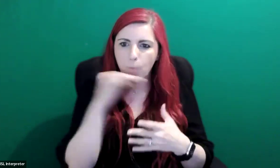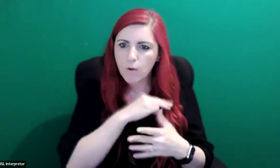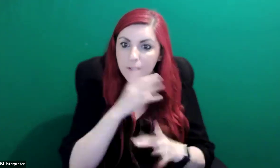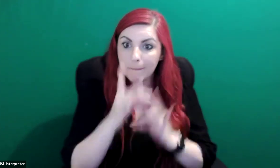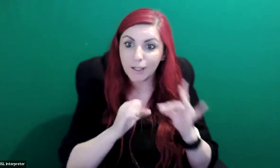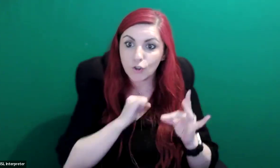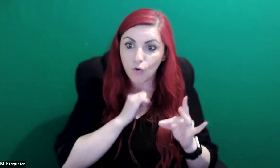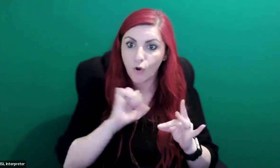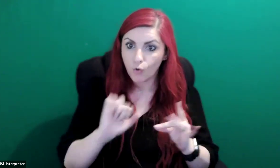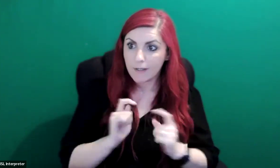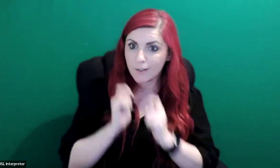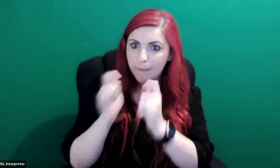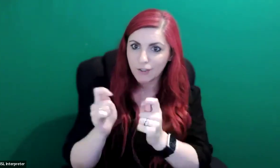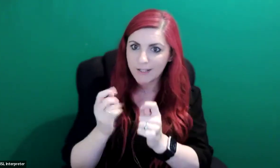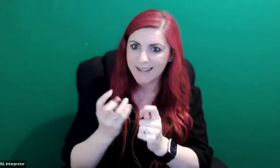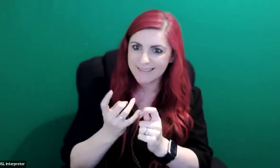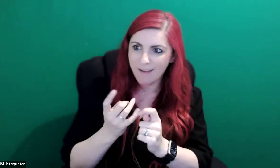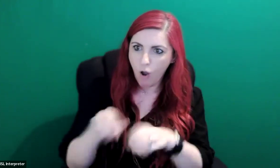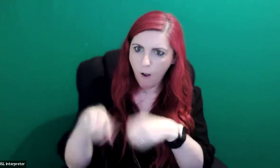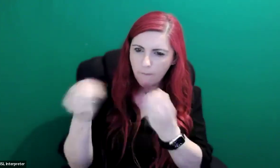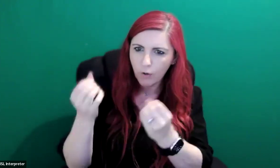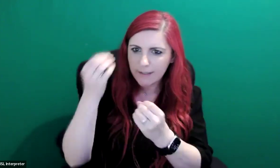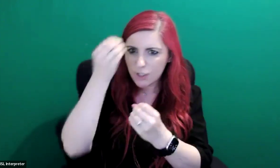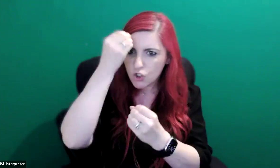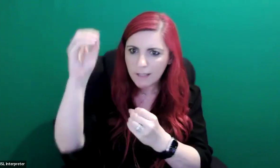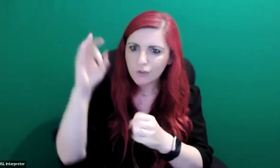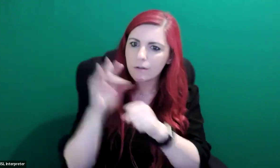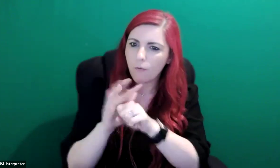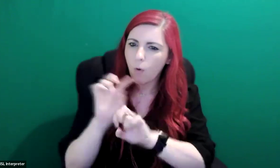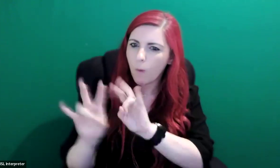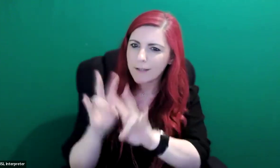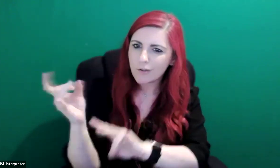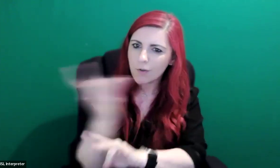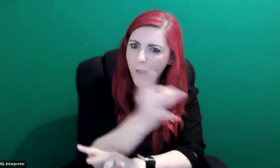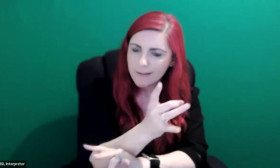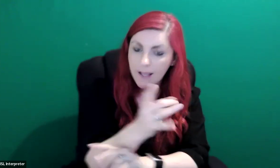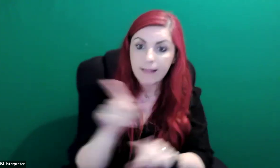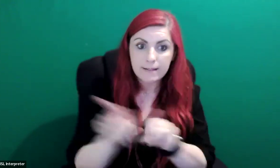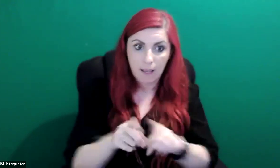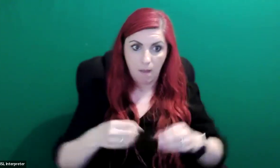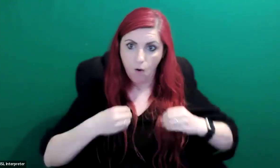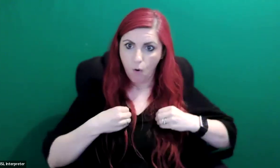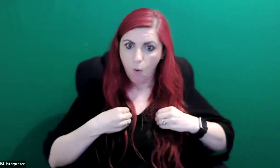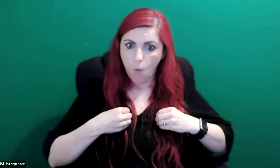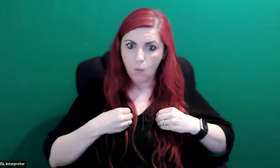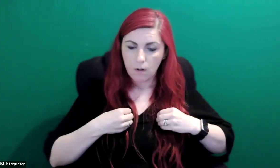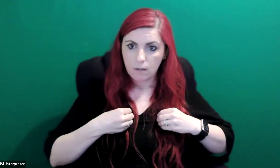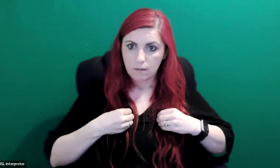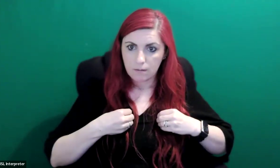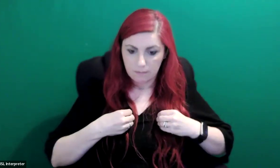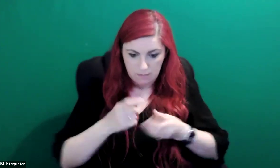providing reasons and evidence. And in our own submission, we're particularly interested in hearing